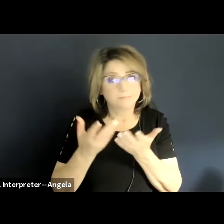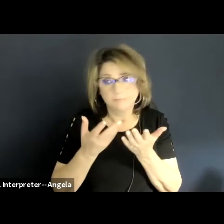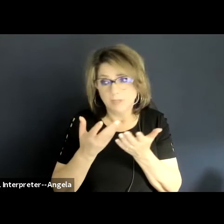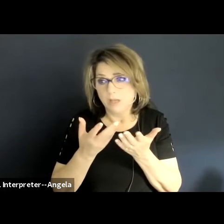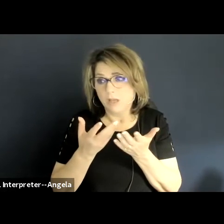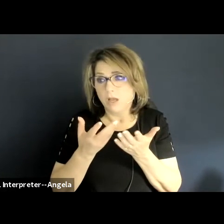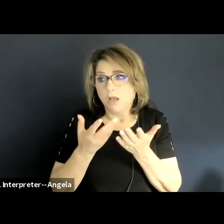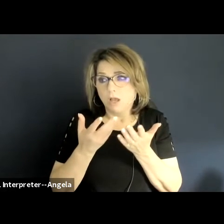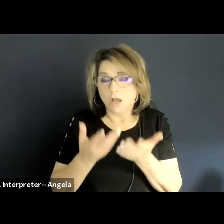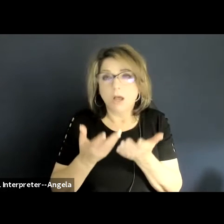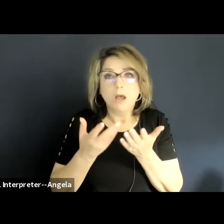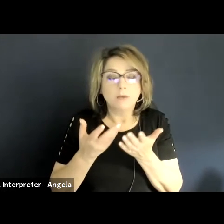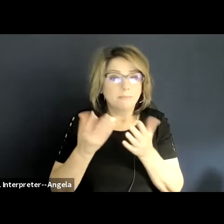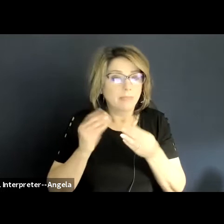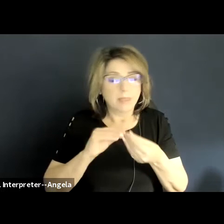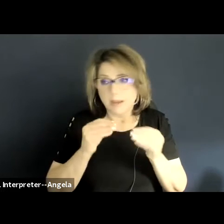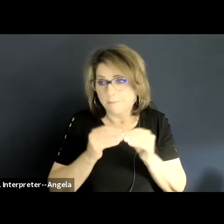the number of accessible units.